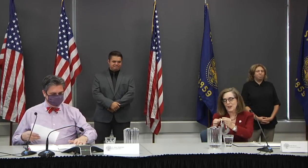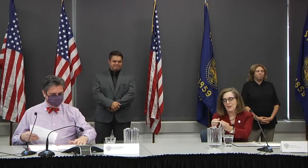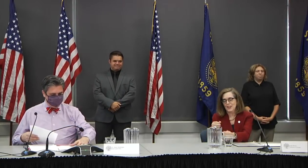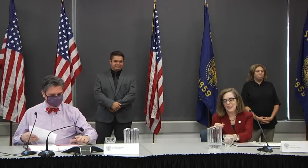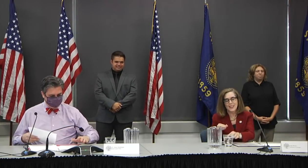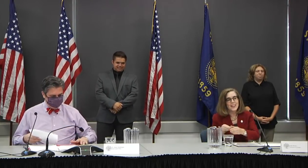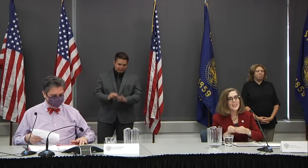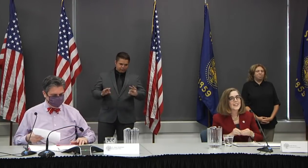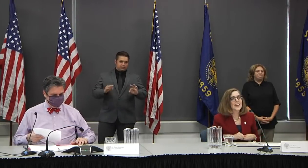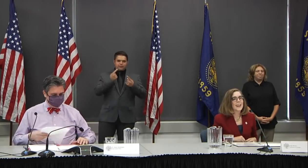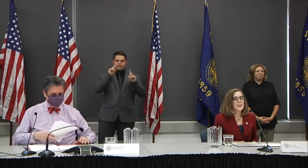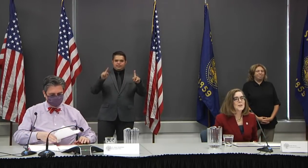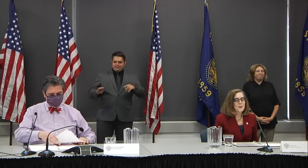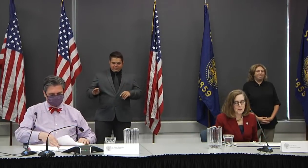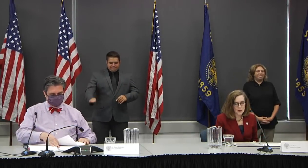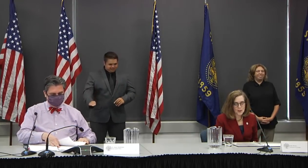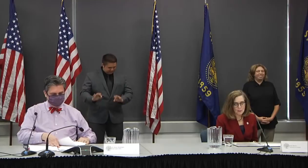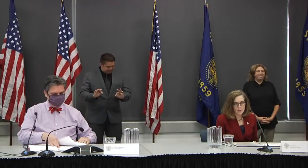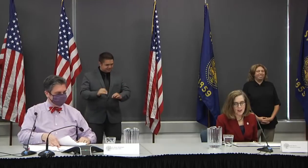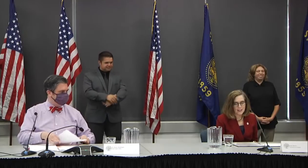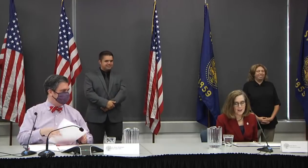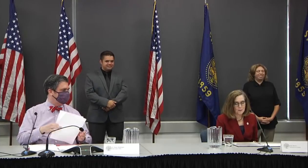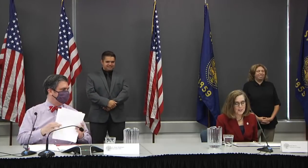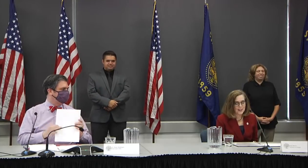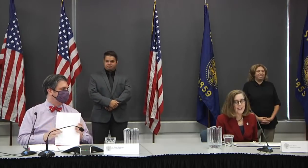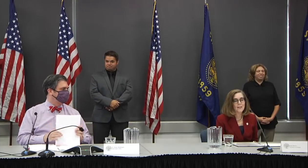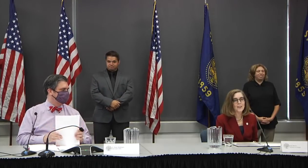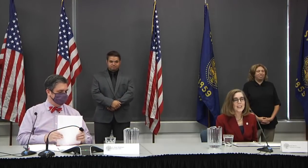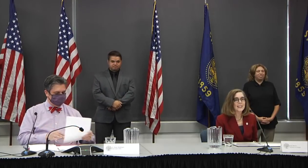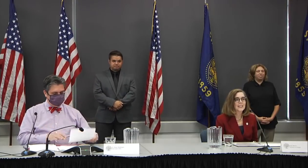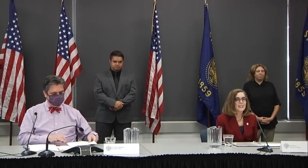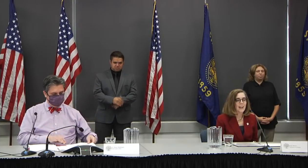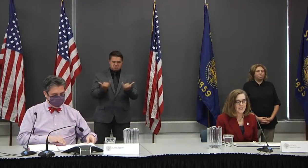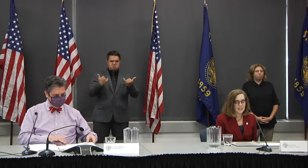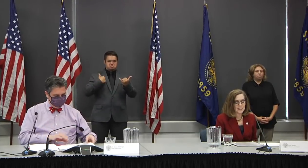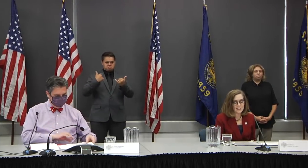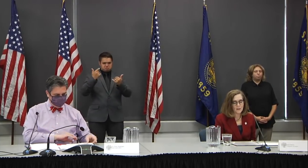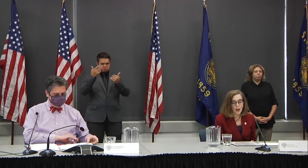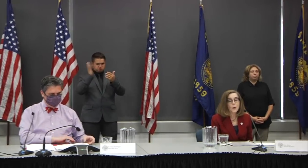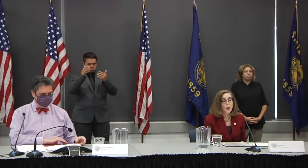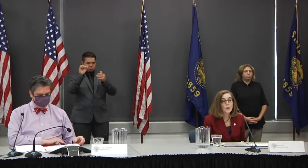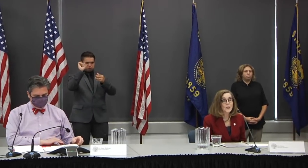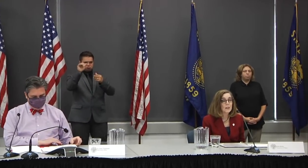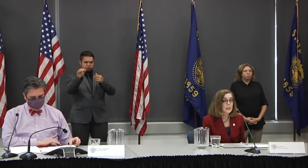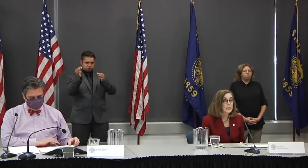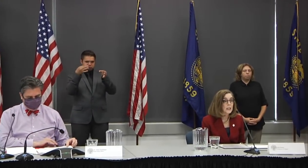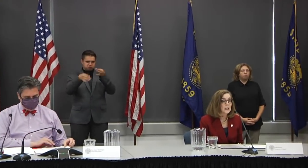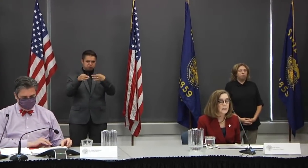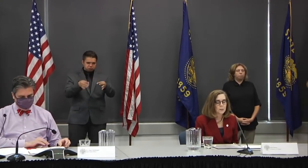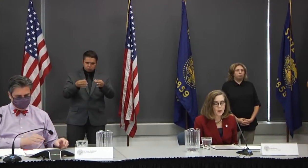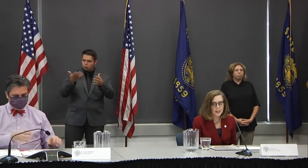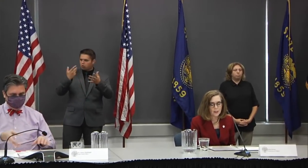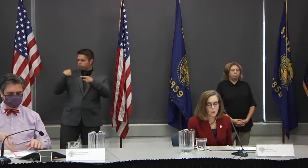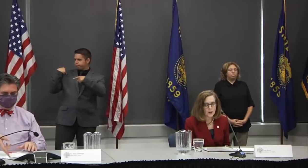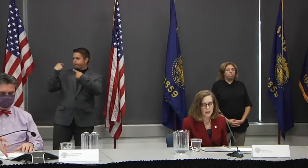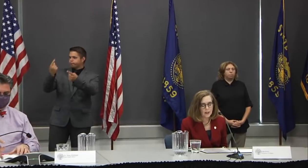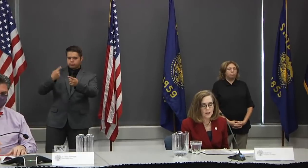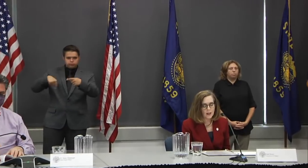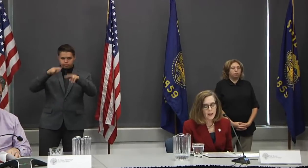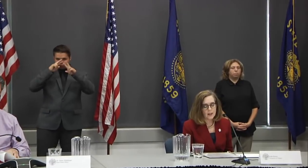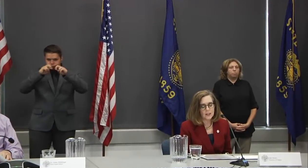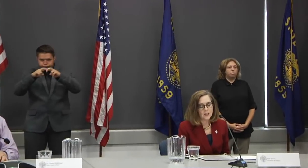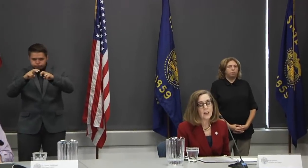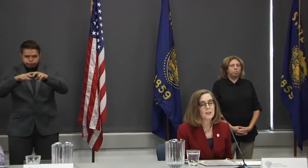There we go. Today, we're going to provide an update on the latest analysis of how COVID-19 is spreading in